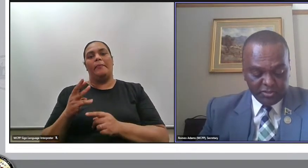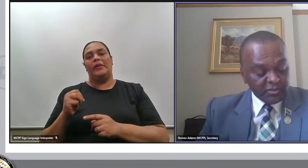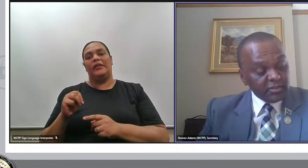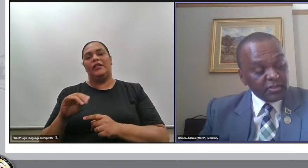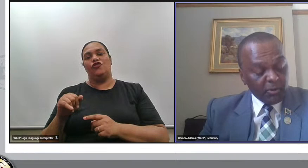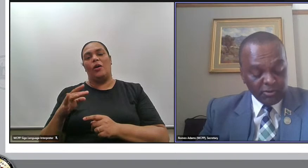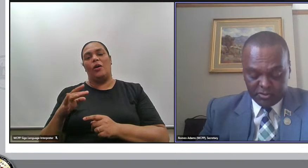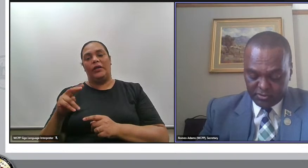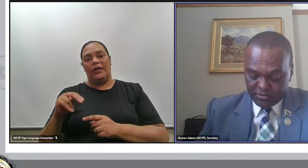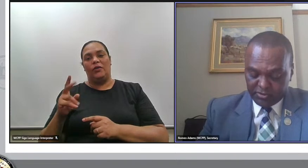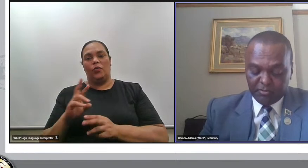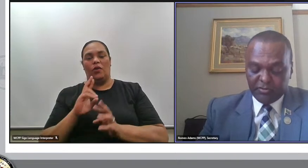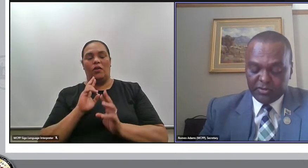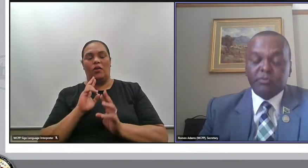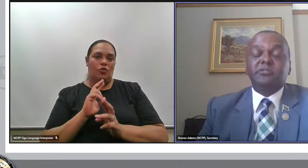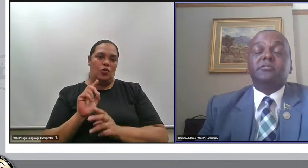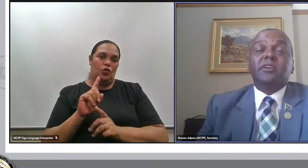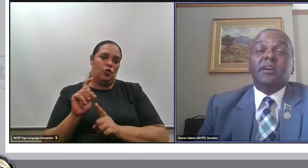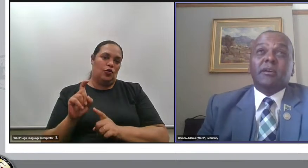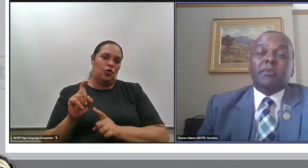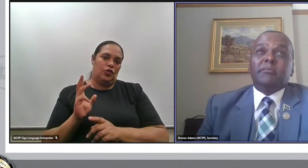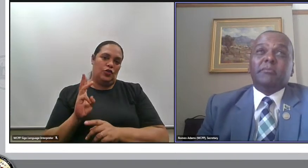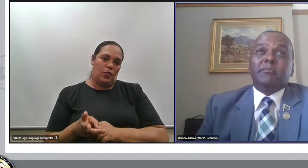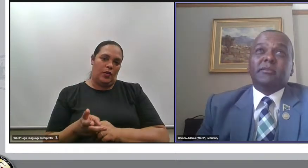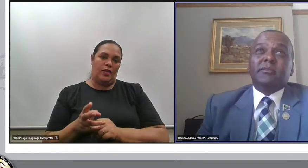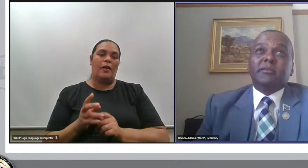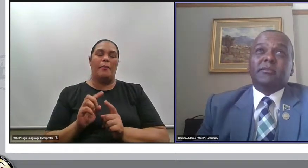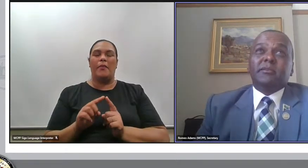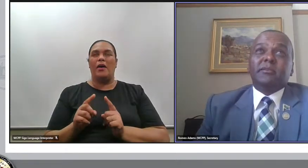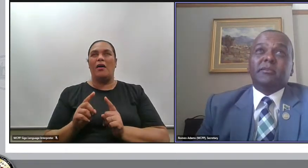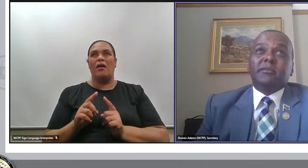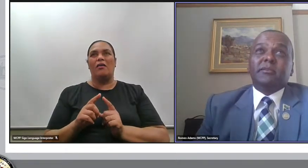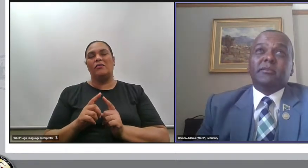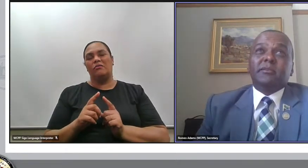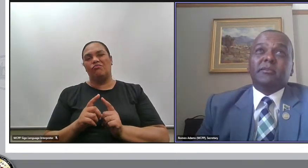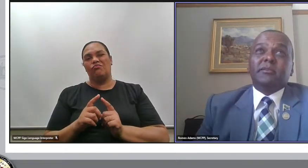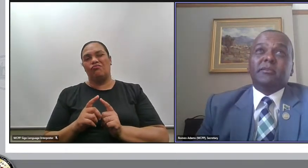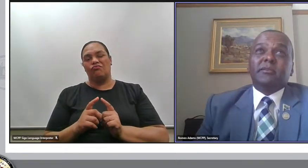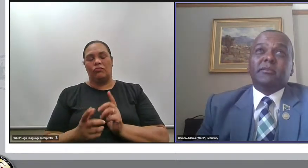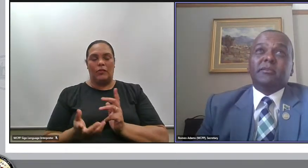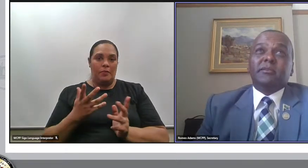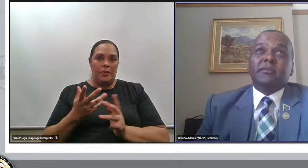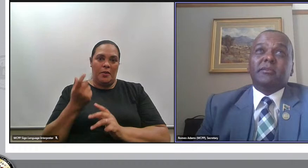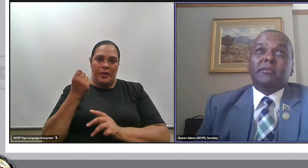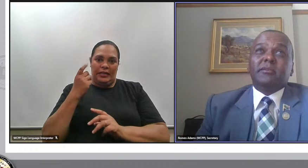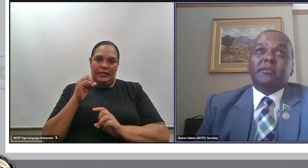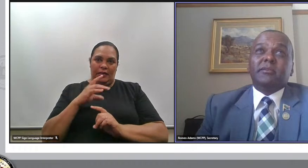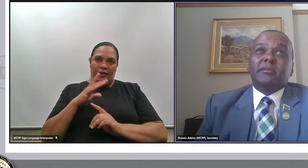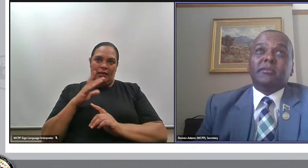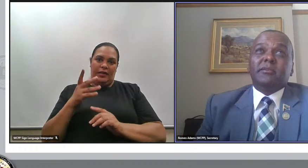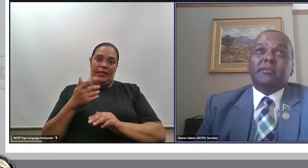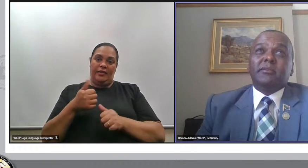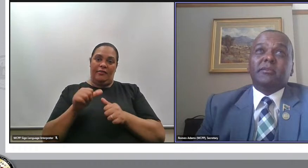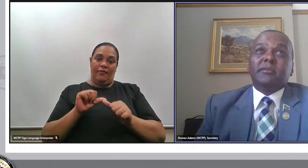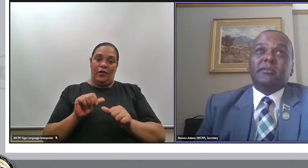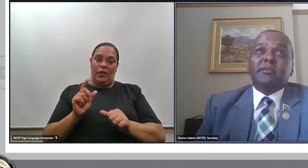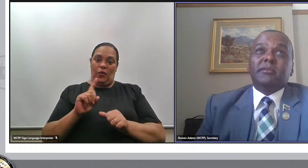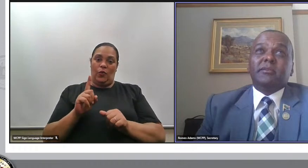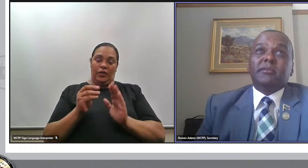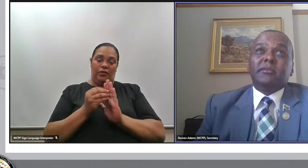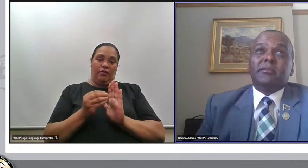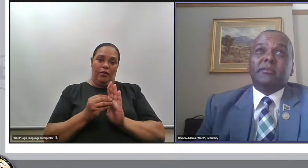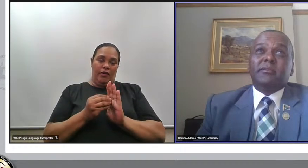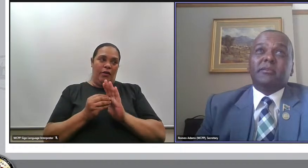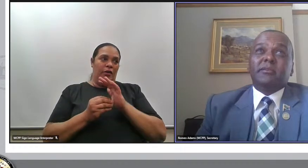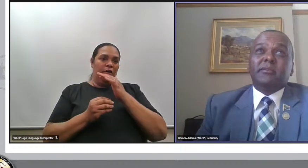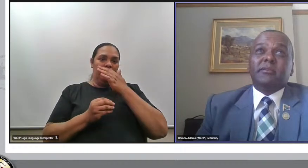these questions and the responses to some of these questions. But maybe just to understand the following, or to put the following on the